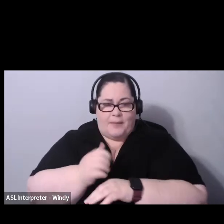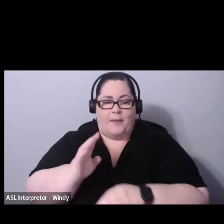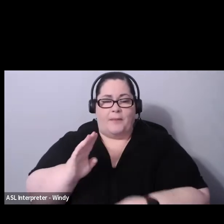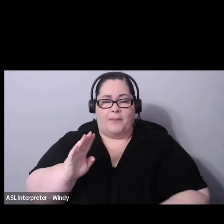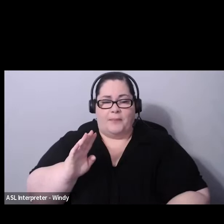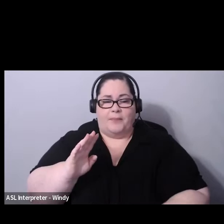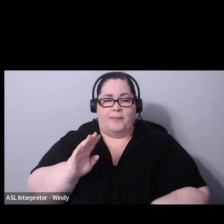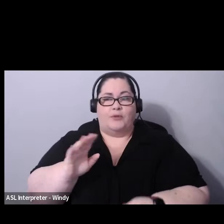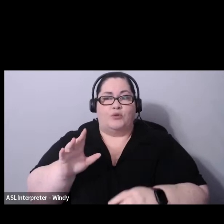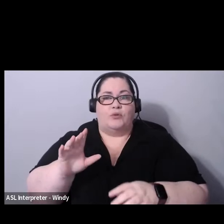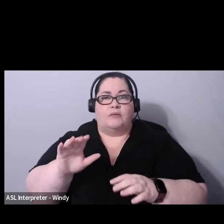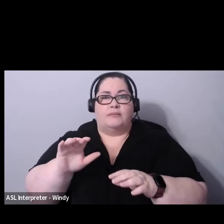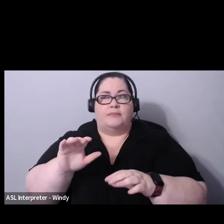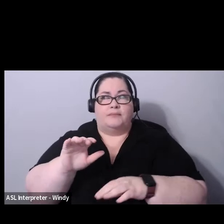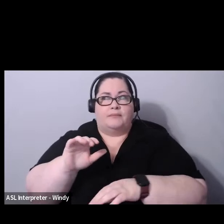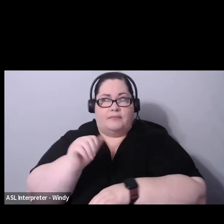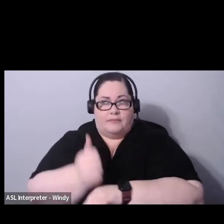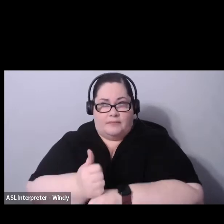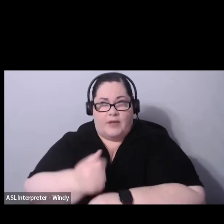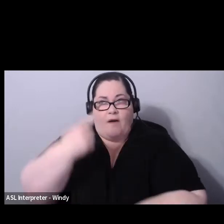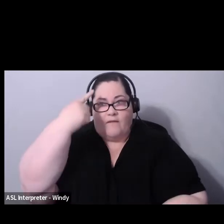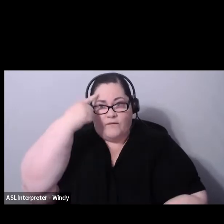oversight of nursing care institutions